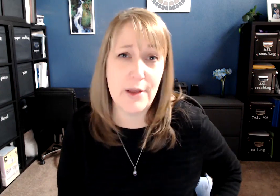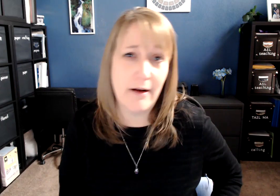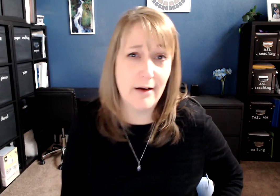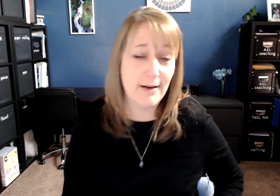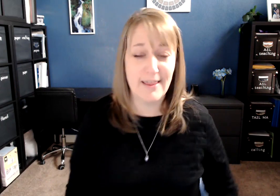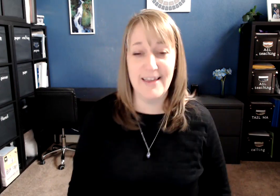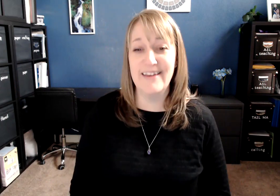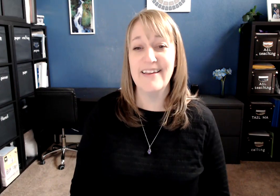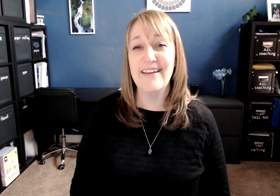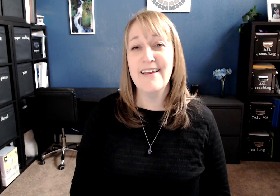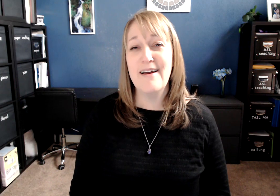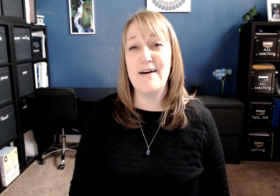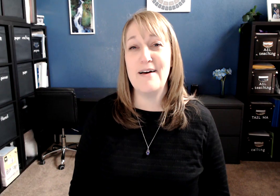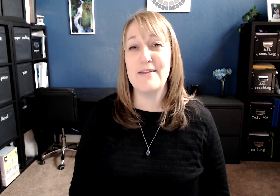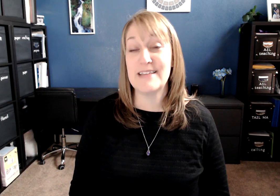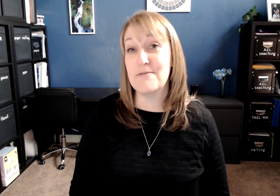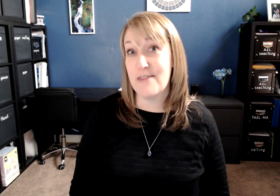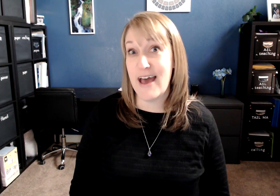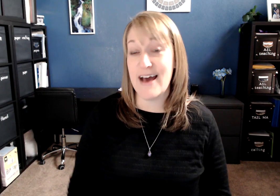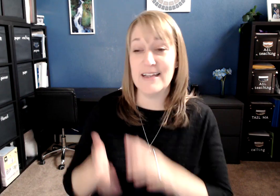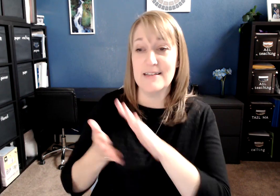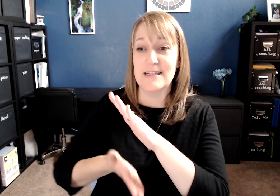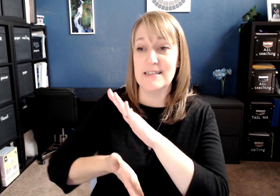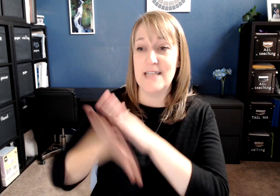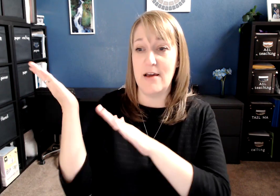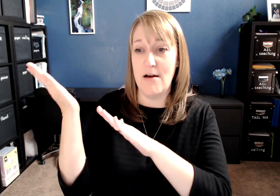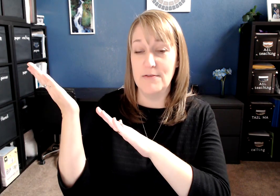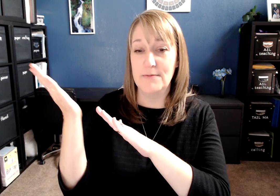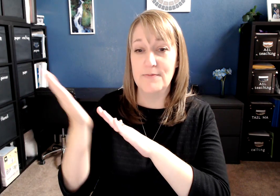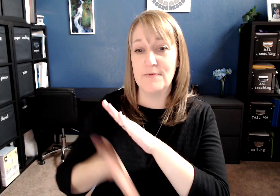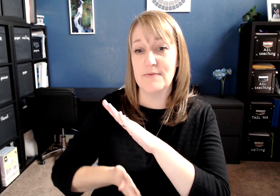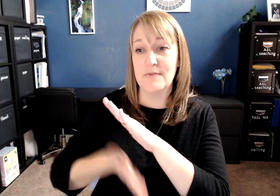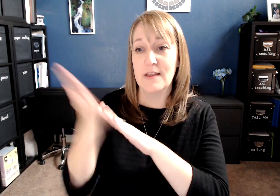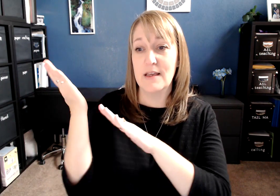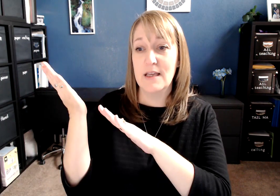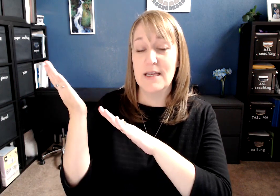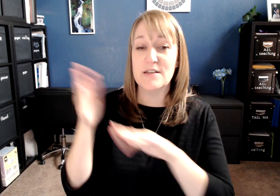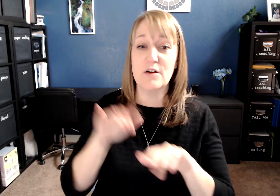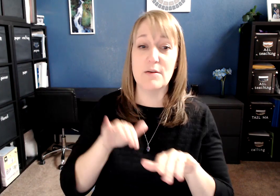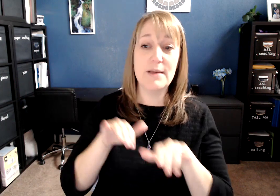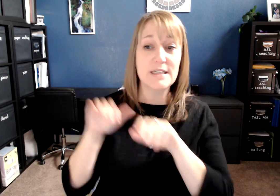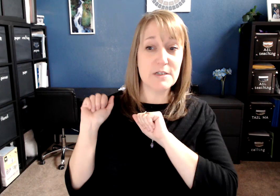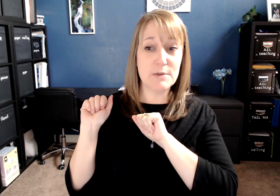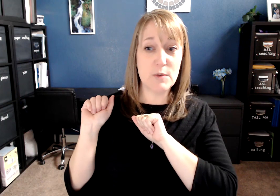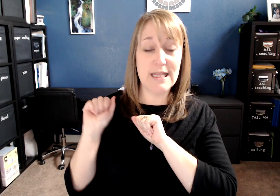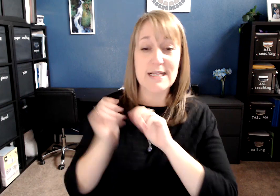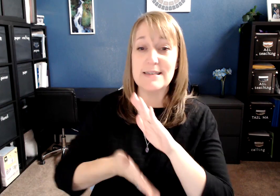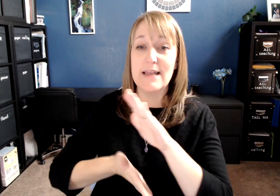here kind of thing. The sign for that is take off. Is there a big difference between this and